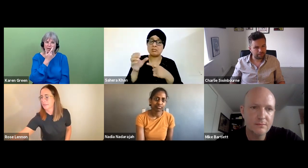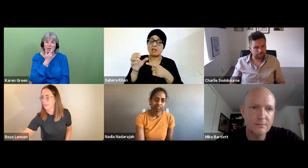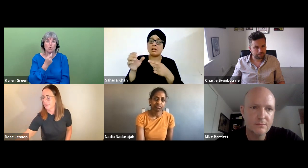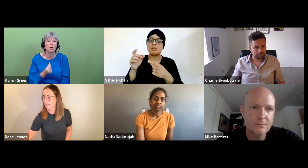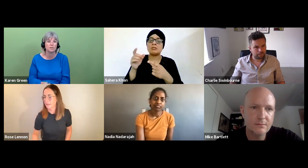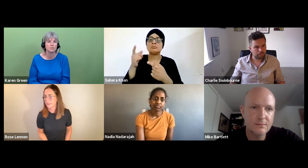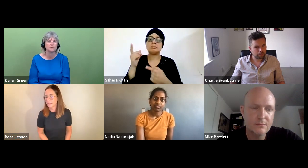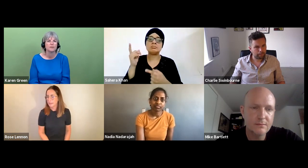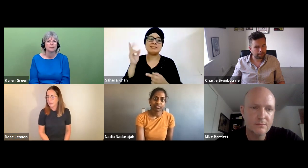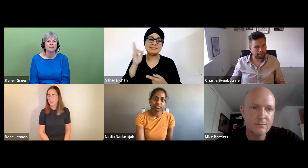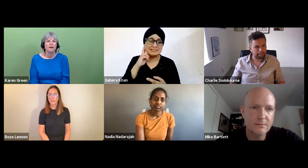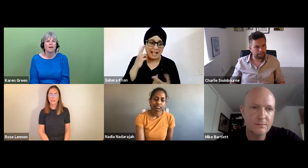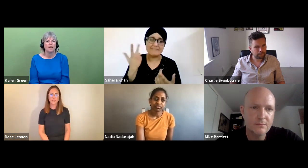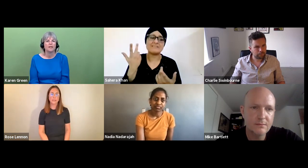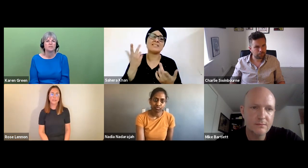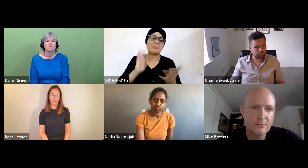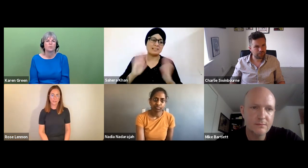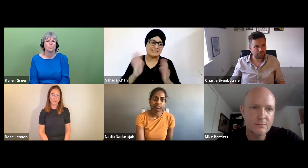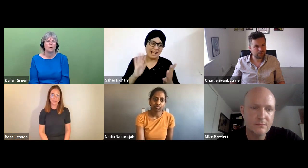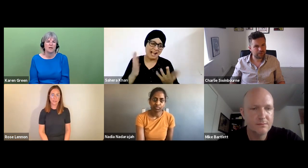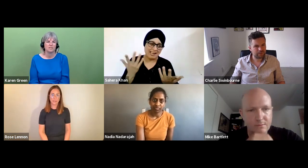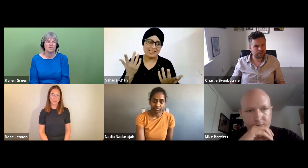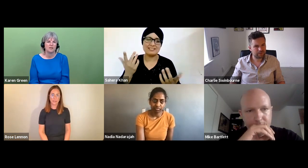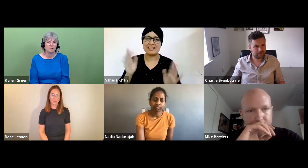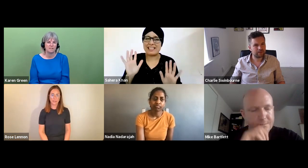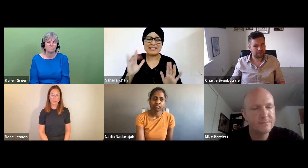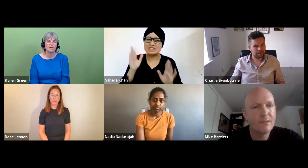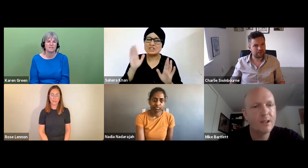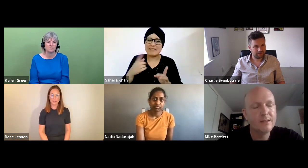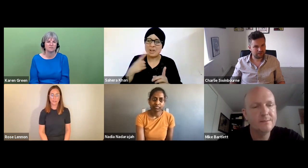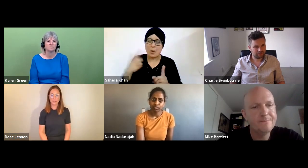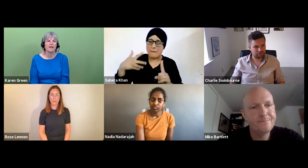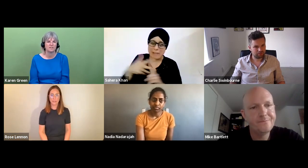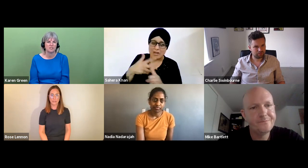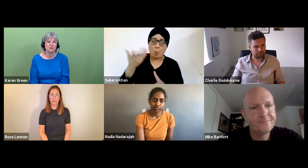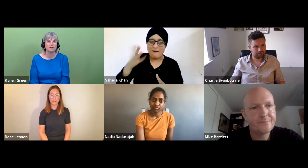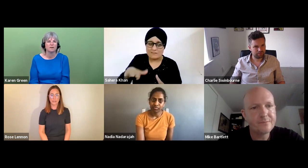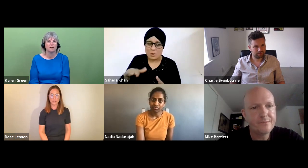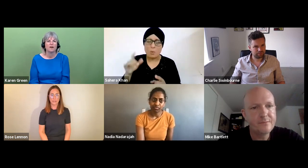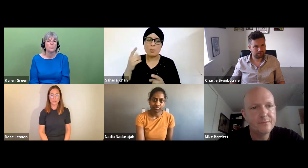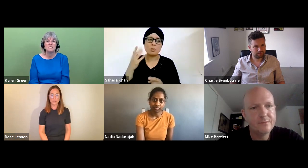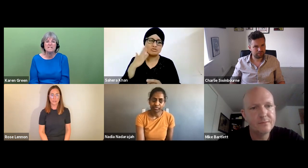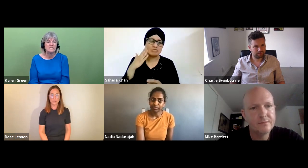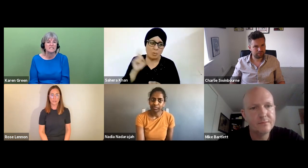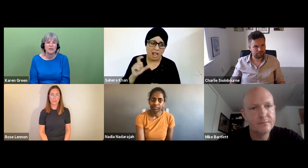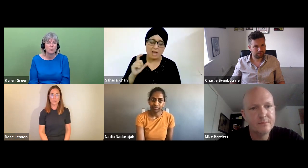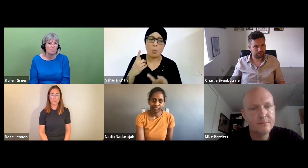No Words, and we had a deaf BSL actor. We didn't need to say what their